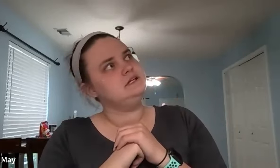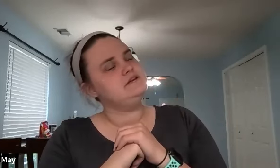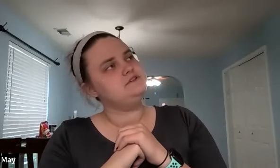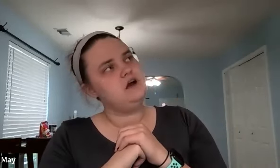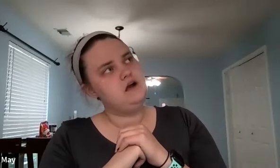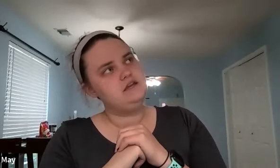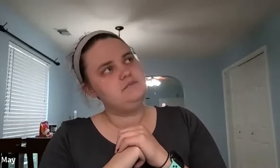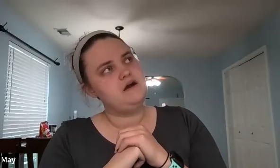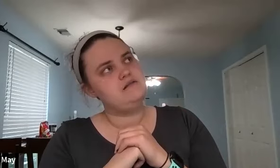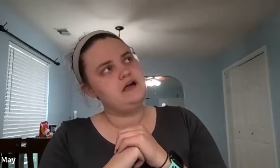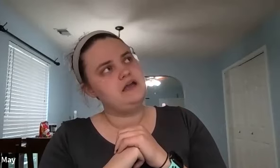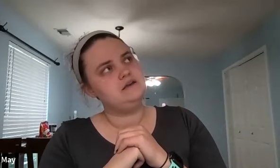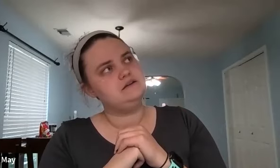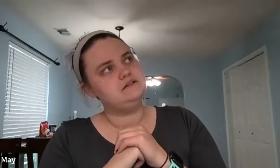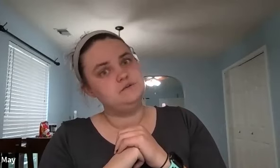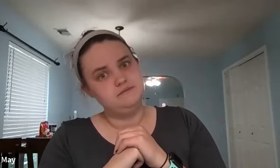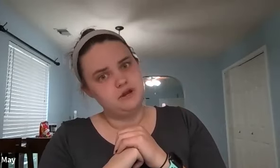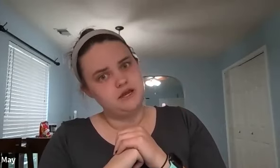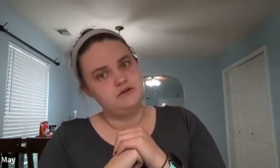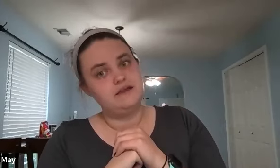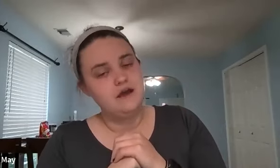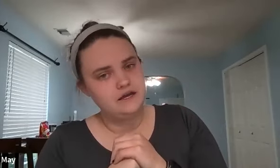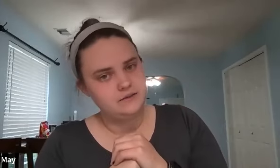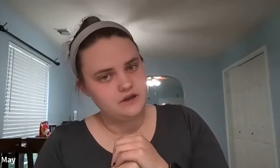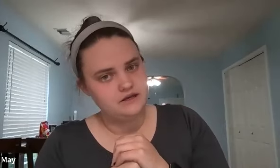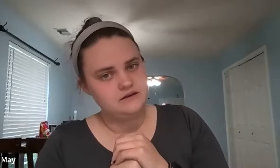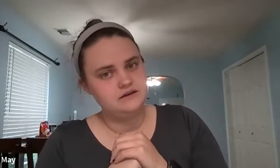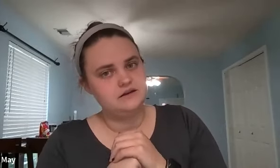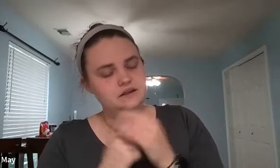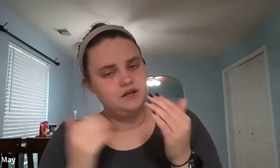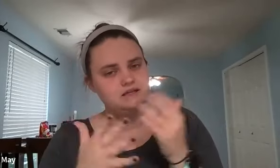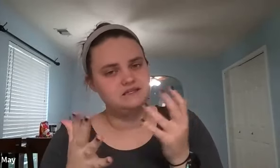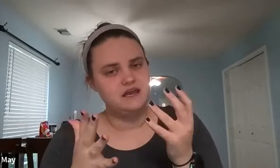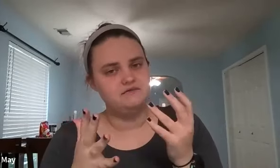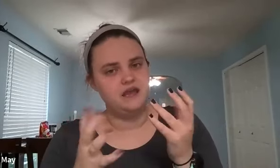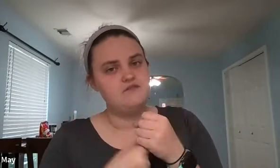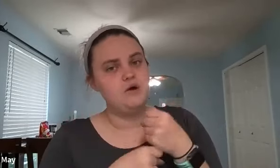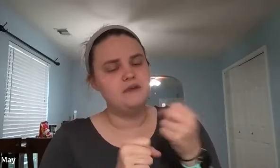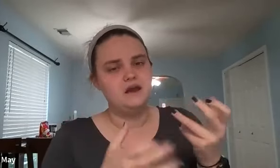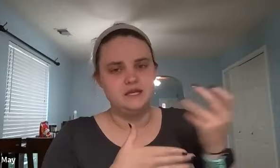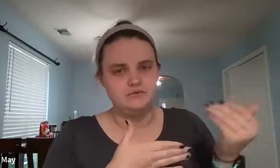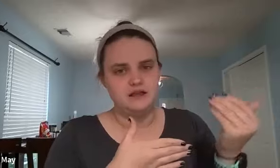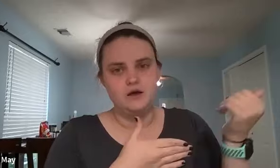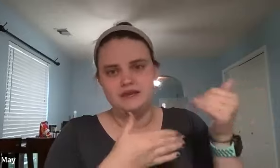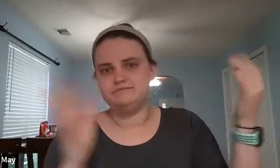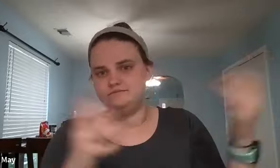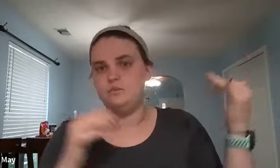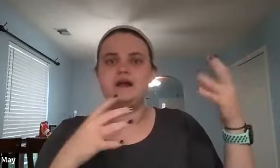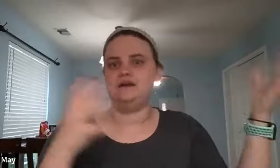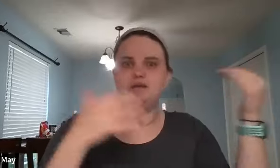If you're talking about like sweet bread or like honey bread, I tend to have I'll make honey, I'll make white honey